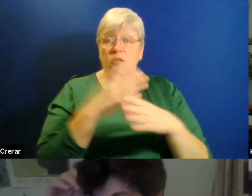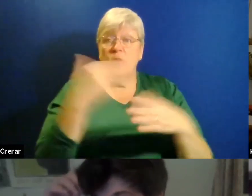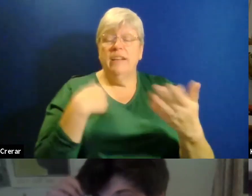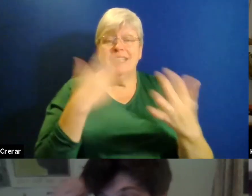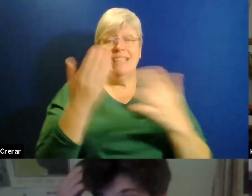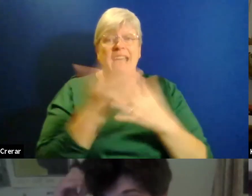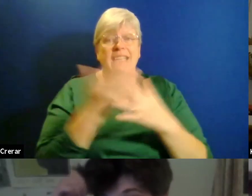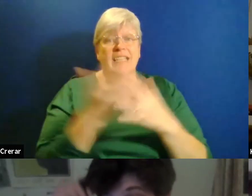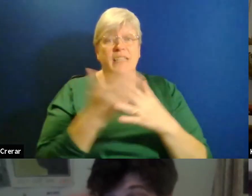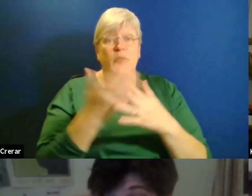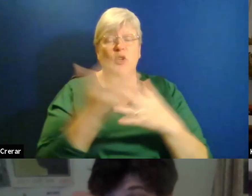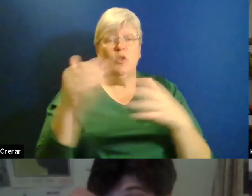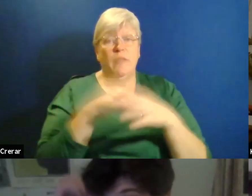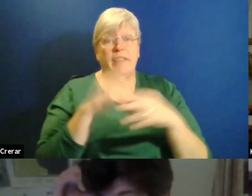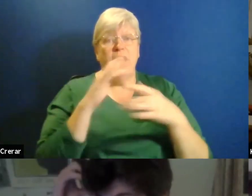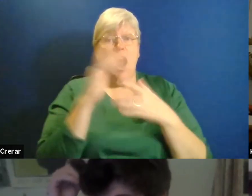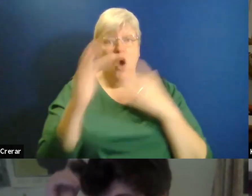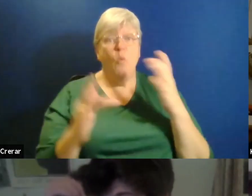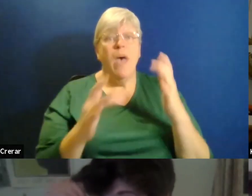on our website,